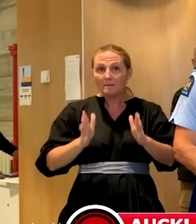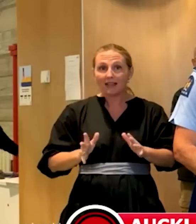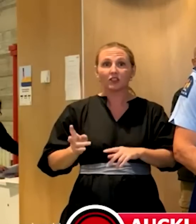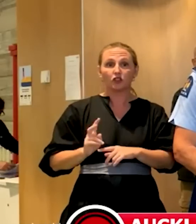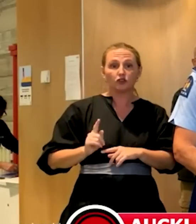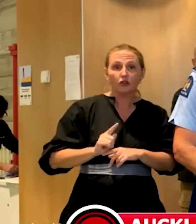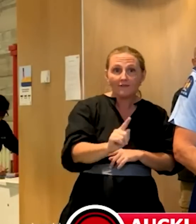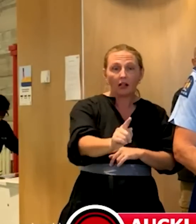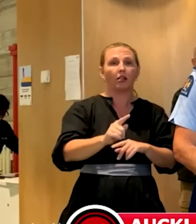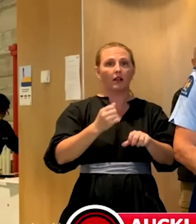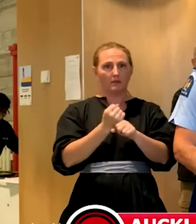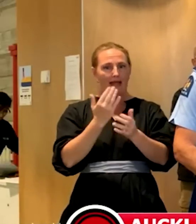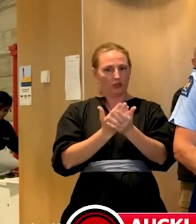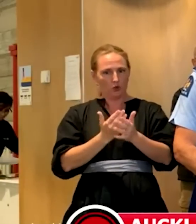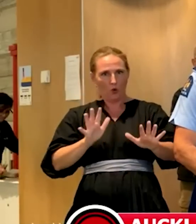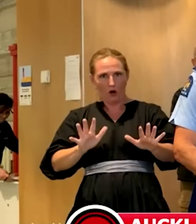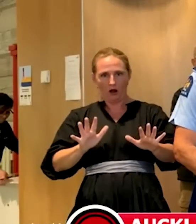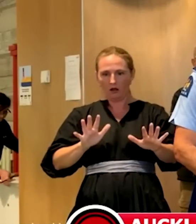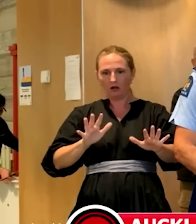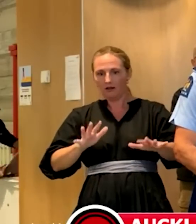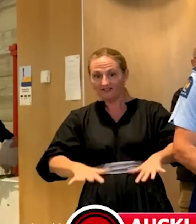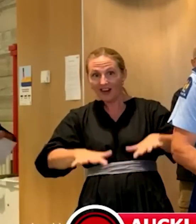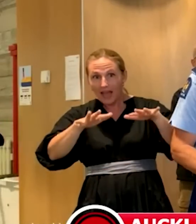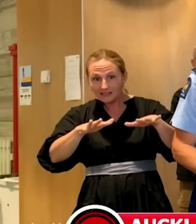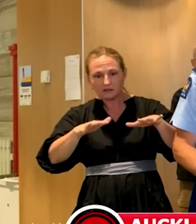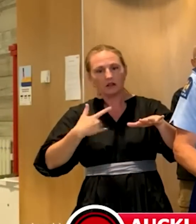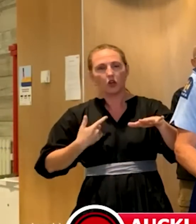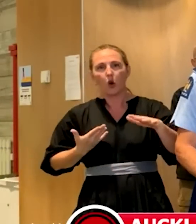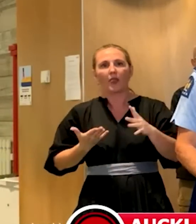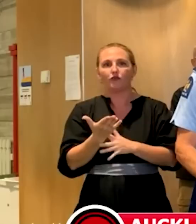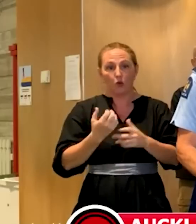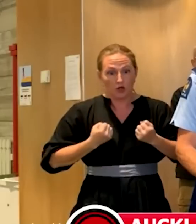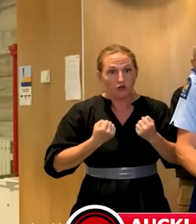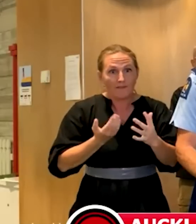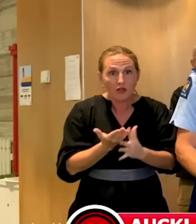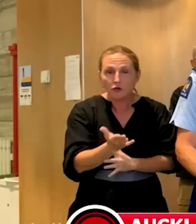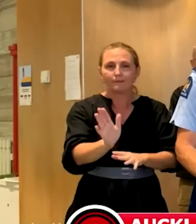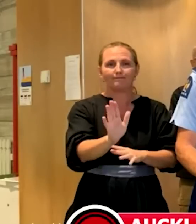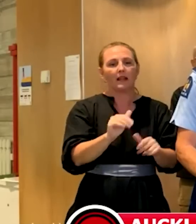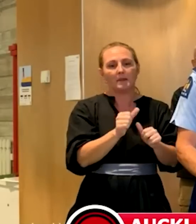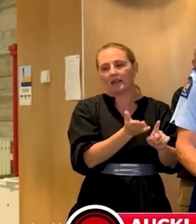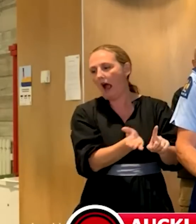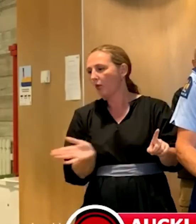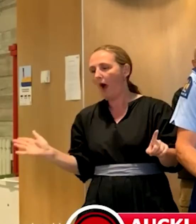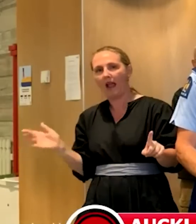unknown dangers within that water, and best to turn around and return to location or find an alternative route.